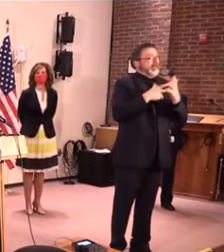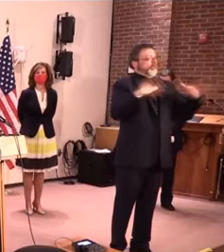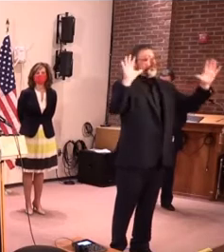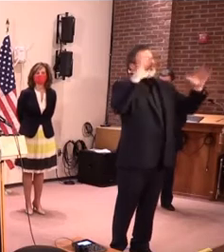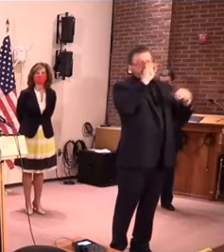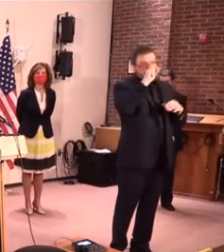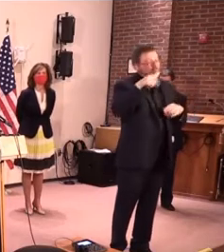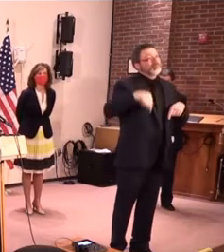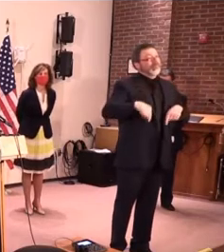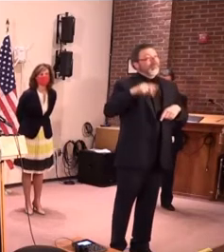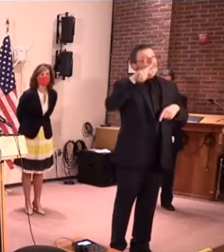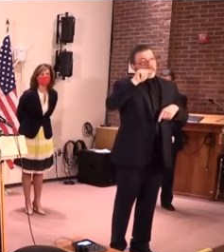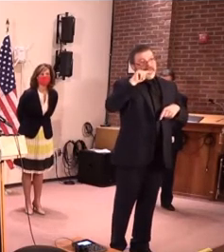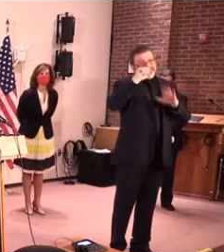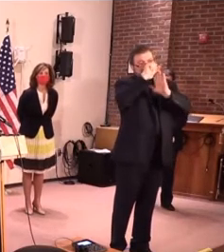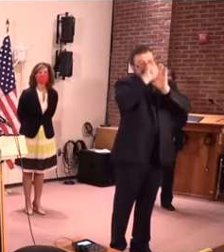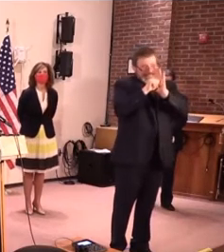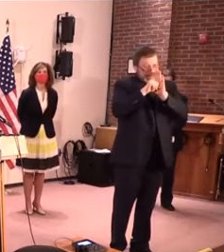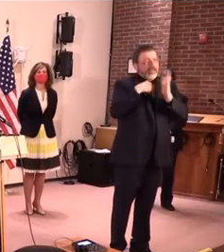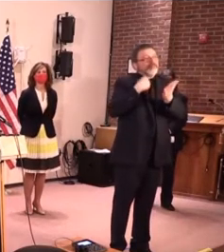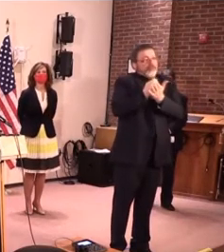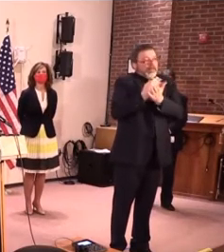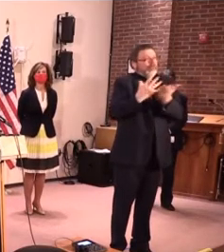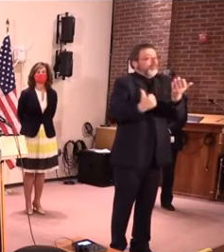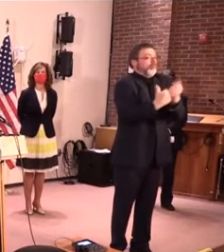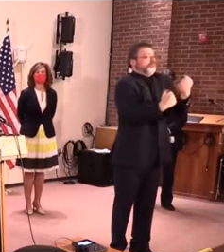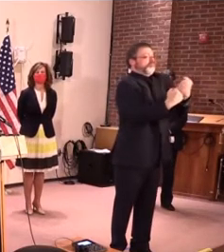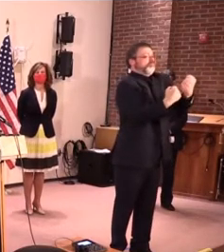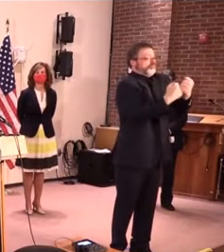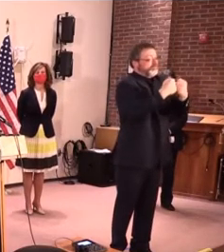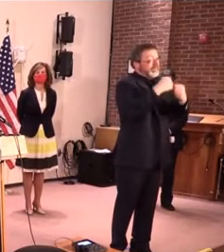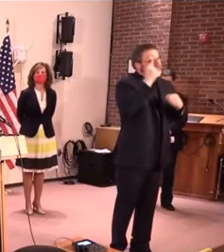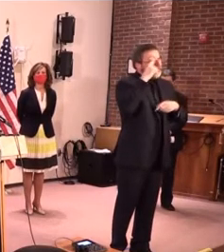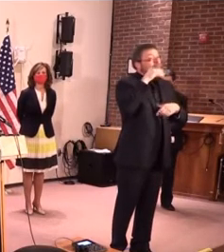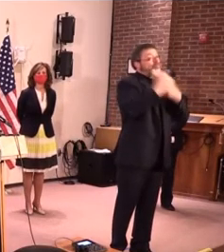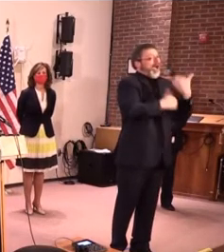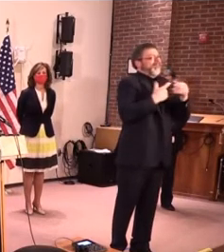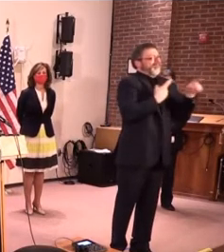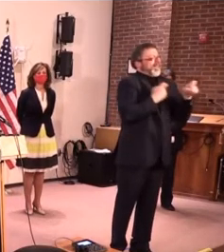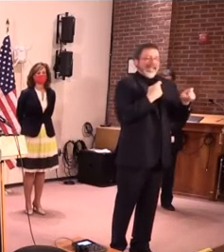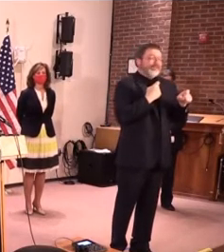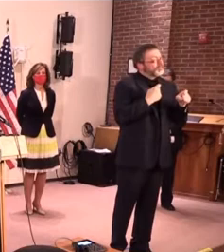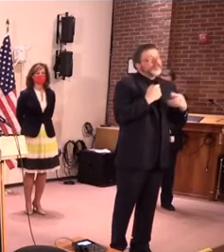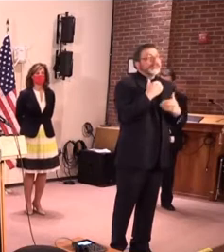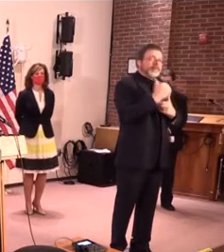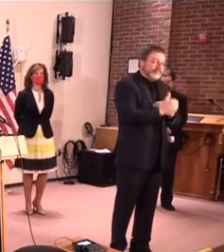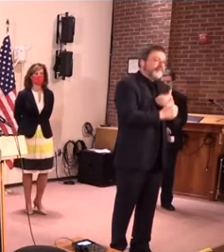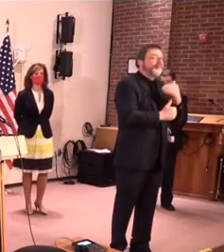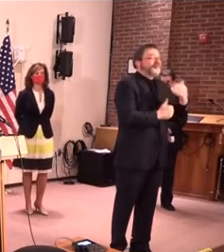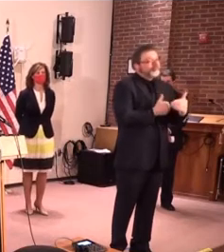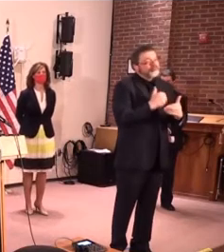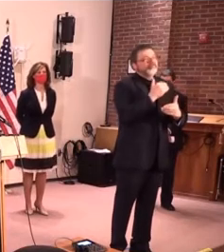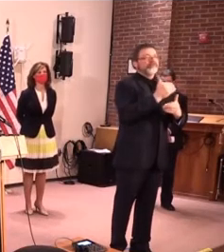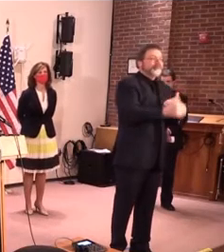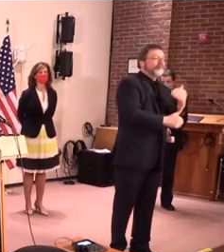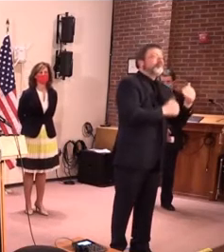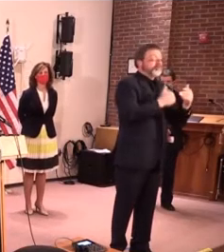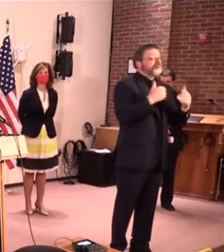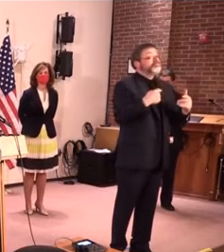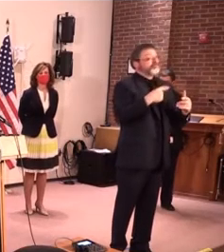very, very methodical way. There's a couple of plans that we've been working on. We aren't ready to share the details